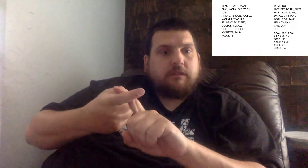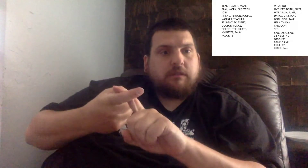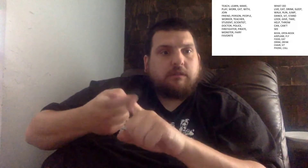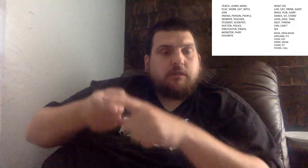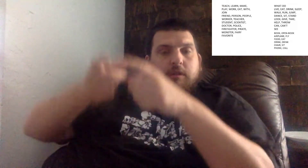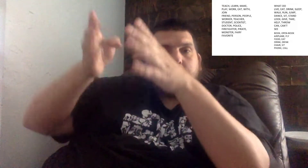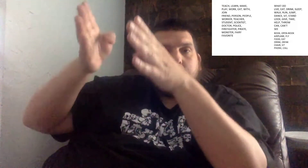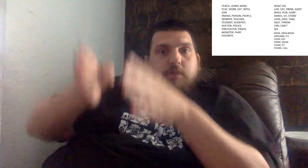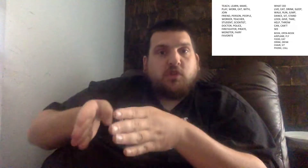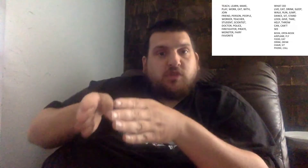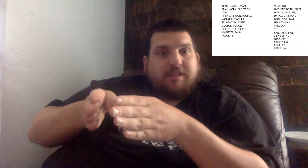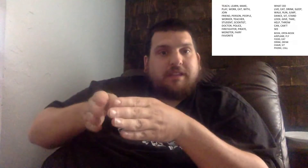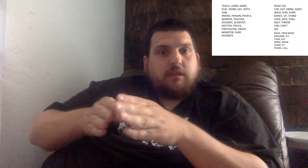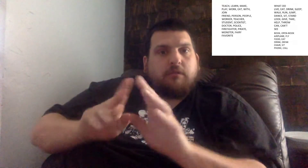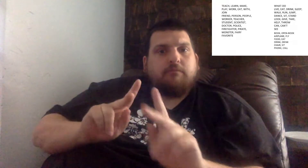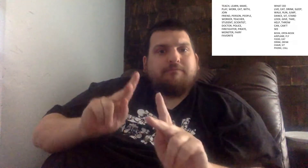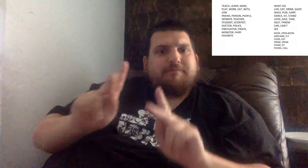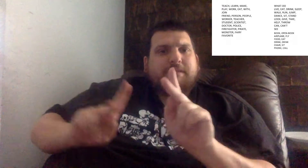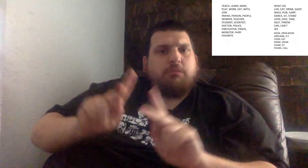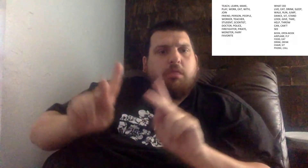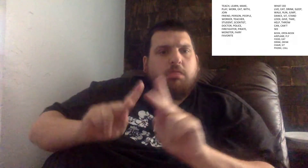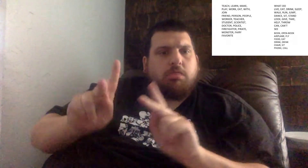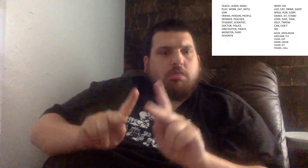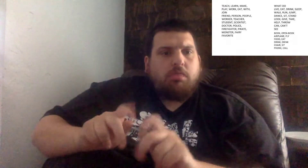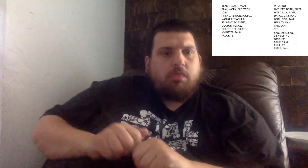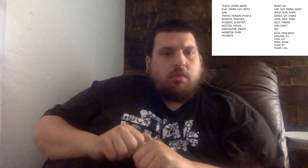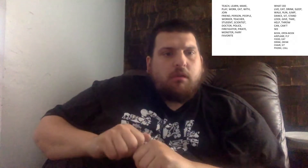Friend, person, people,